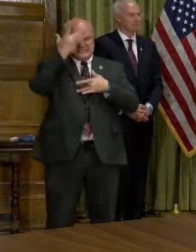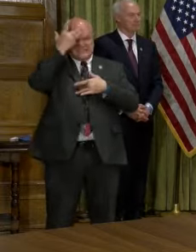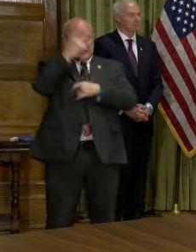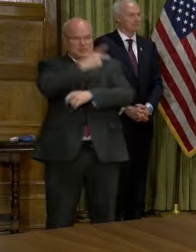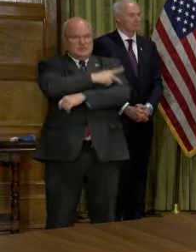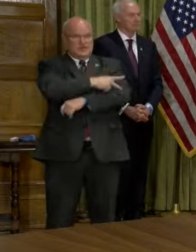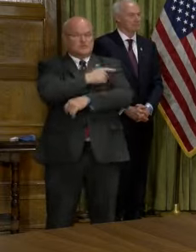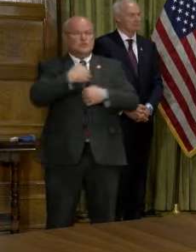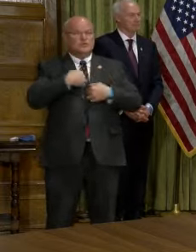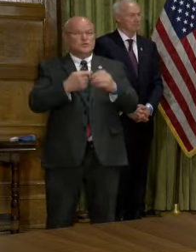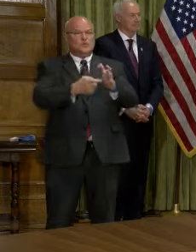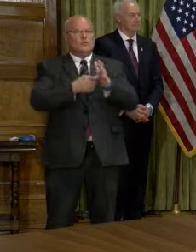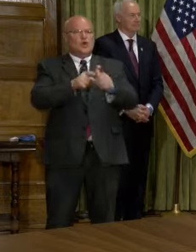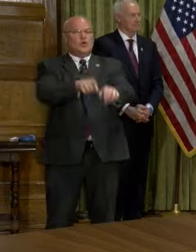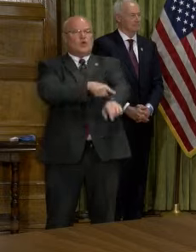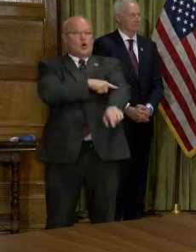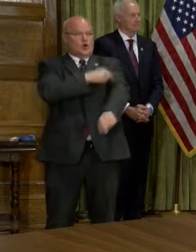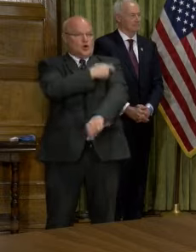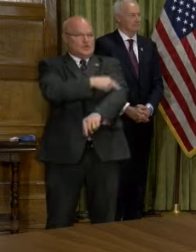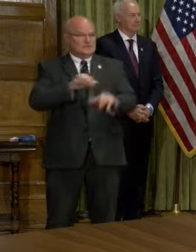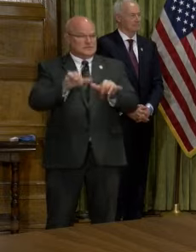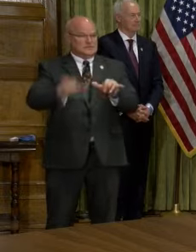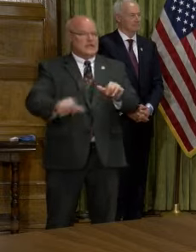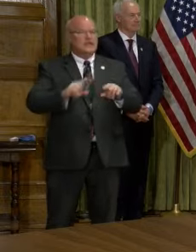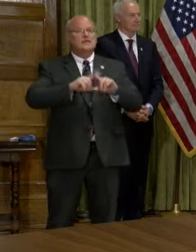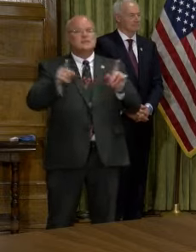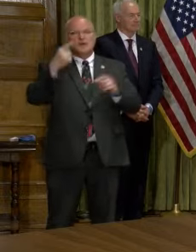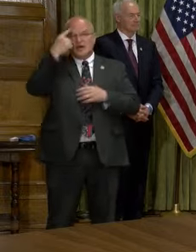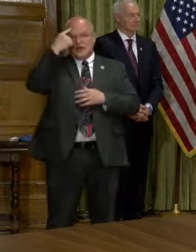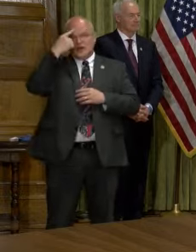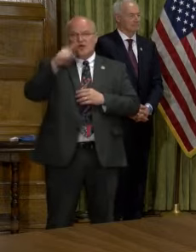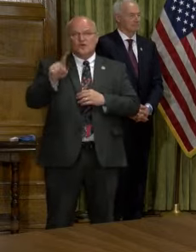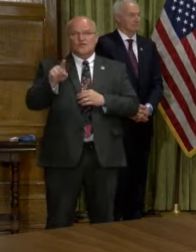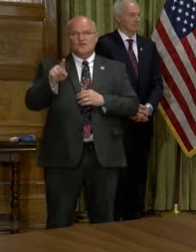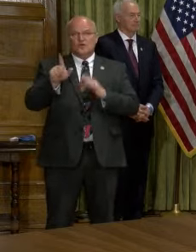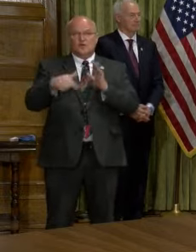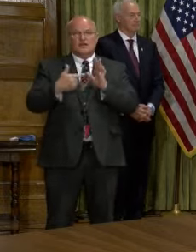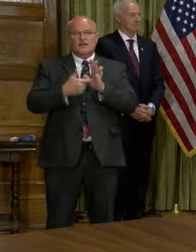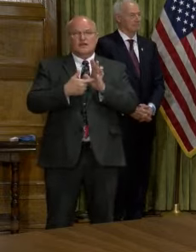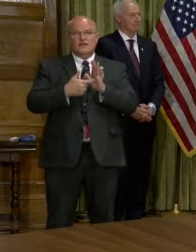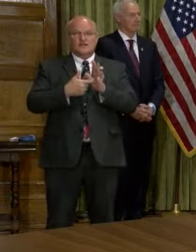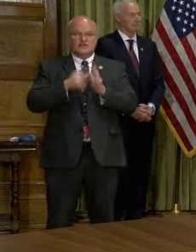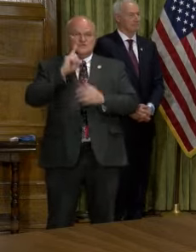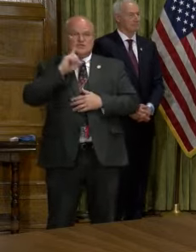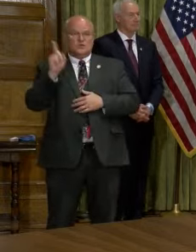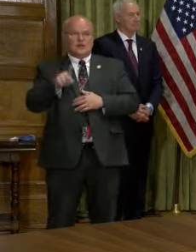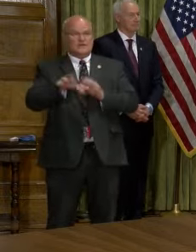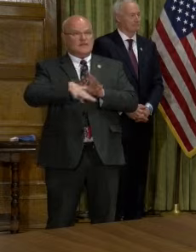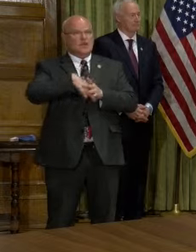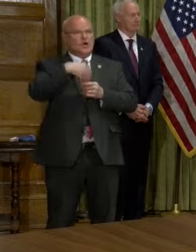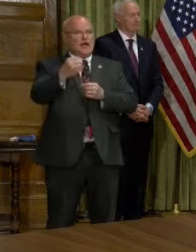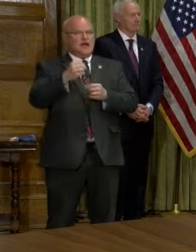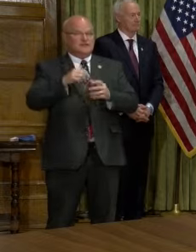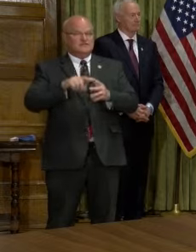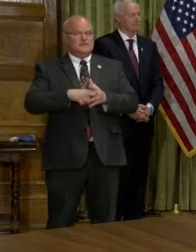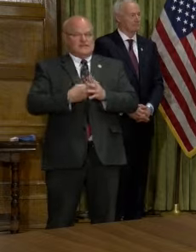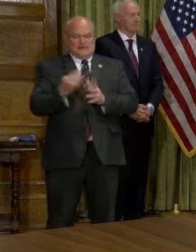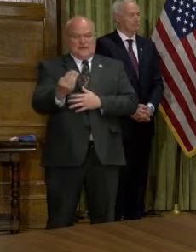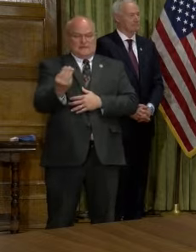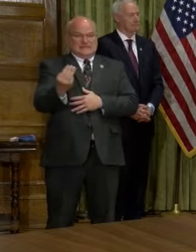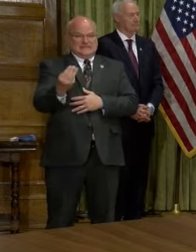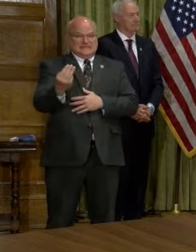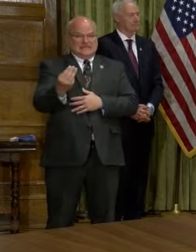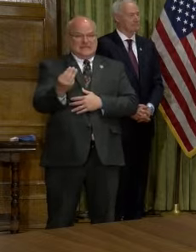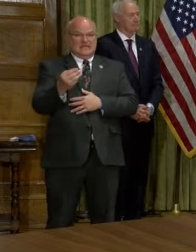who require longer hospital stays. But for this directive that will go out and be effective on